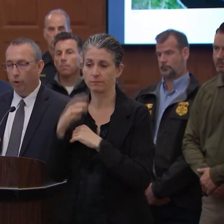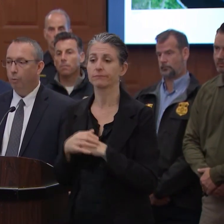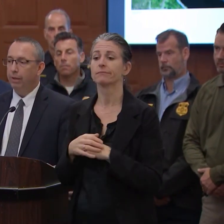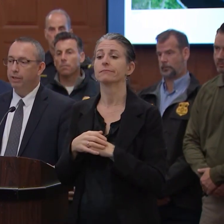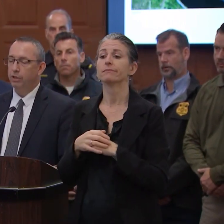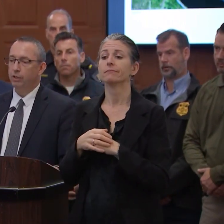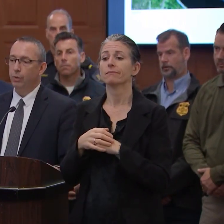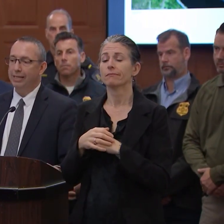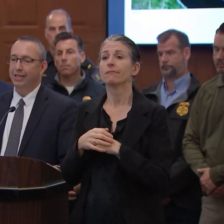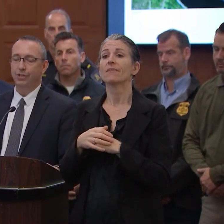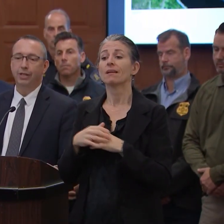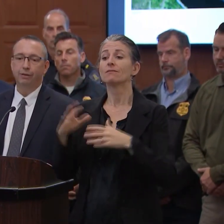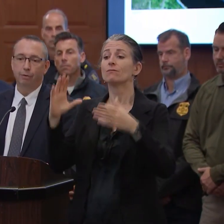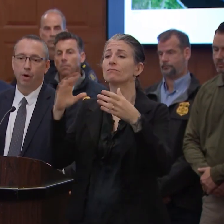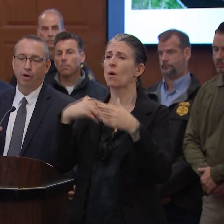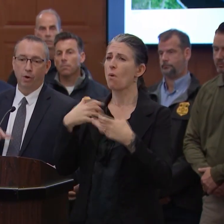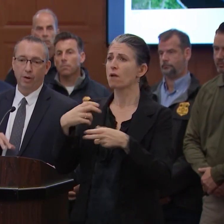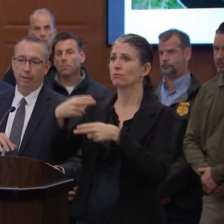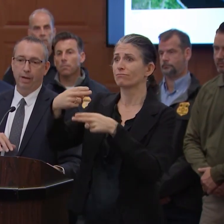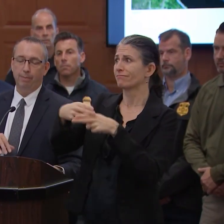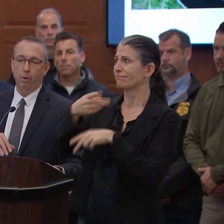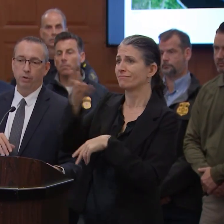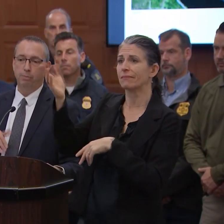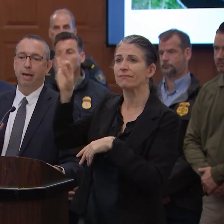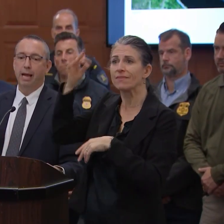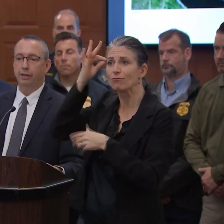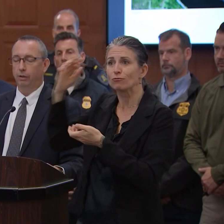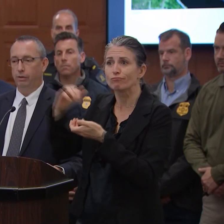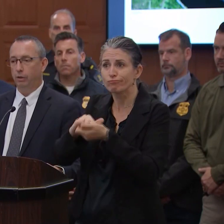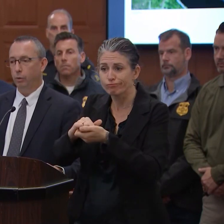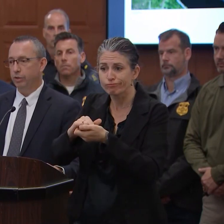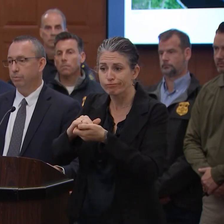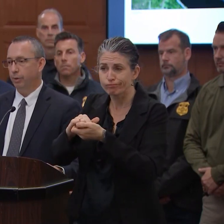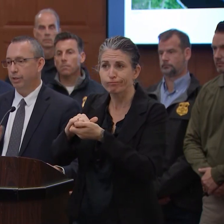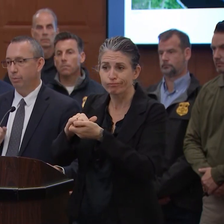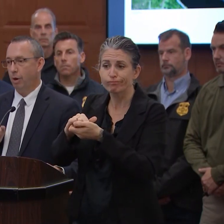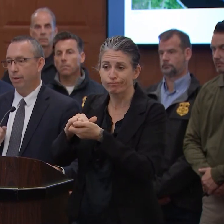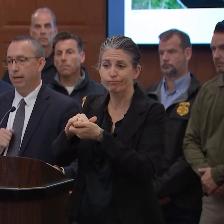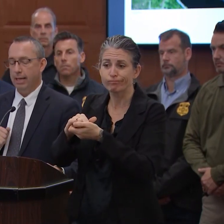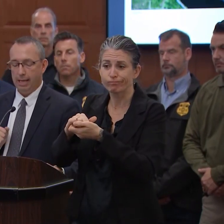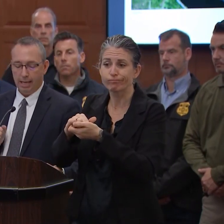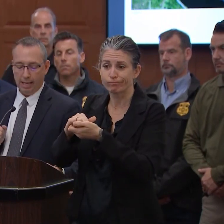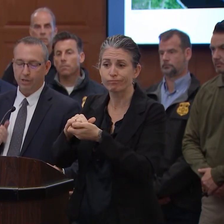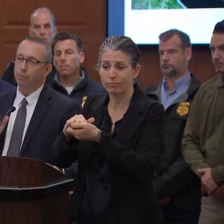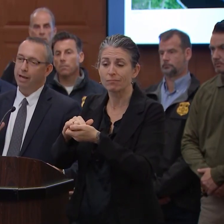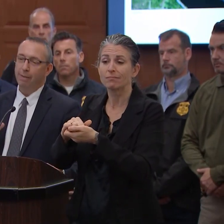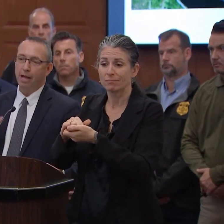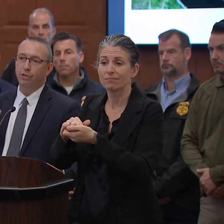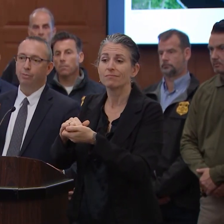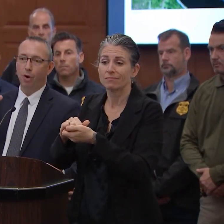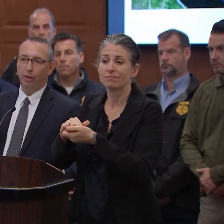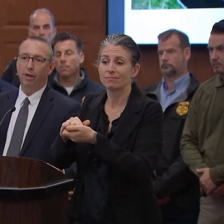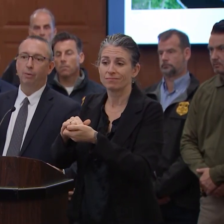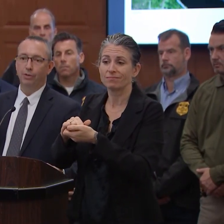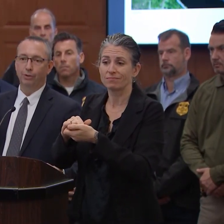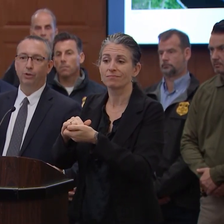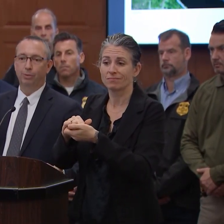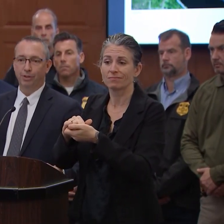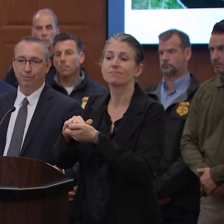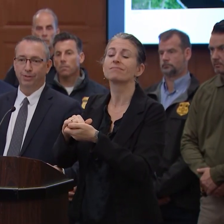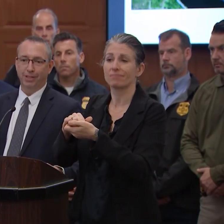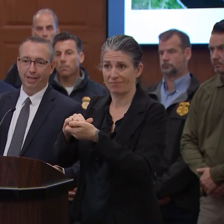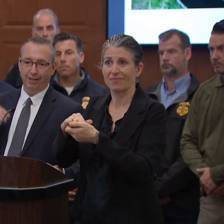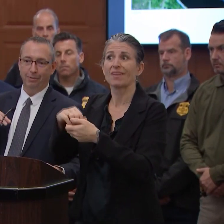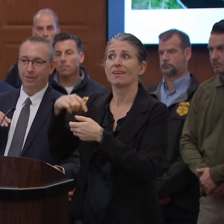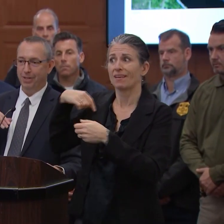We will be transitioning from our current command post back to the Lewiston Police Department. As you might imagine, the parking lot was a little